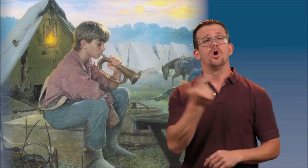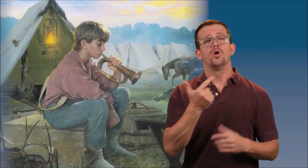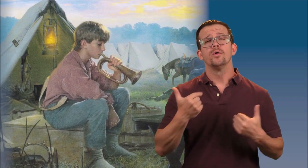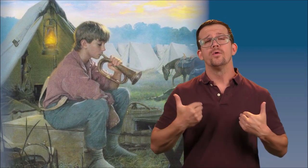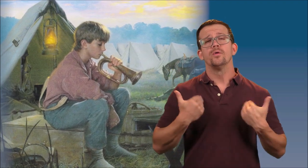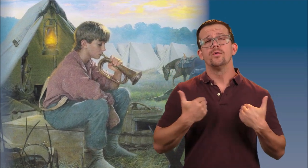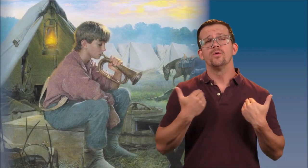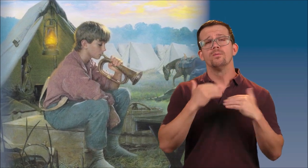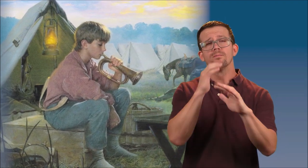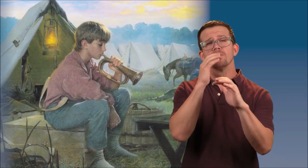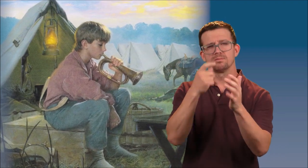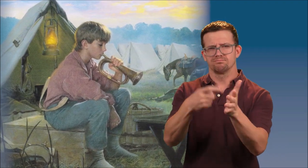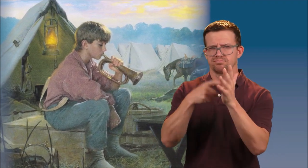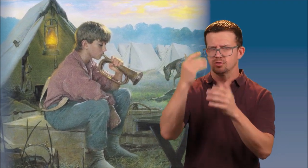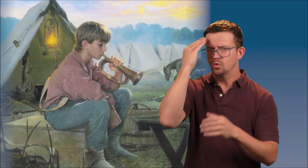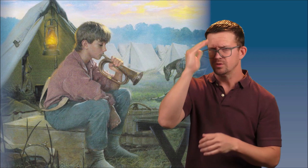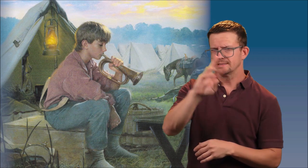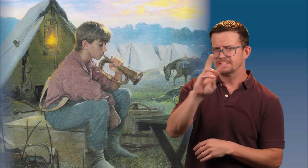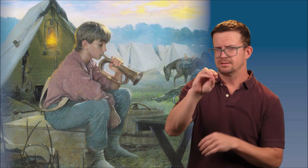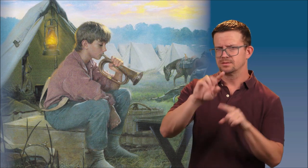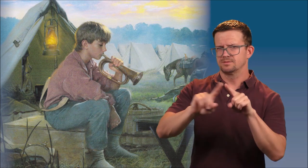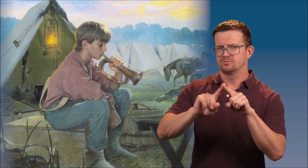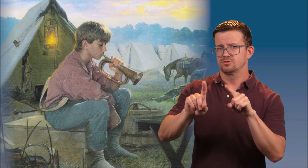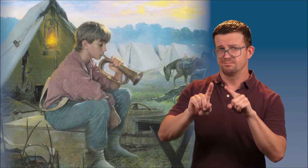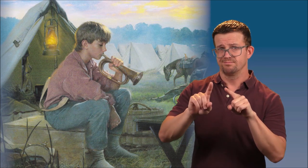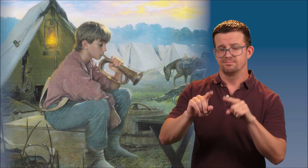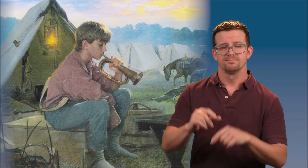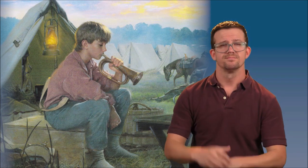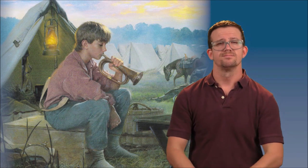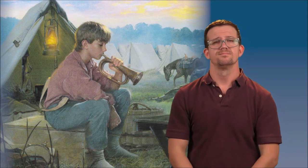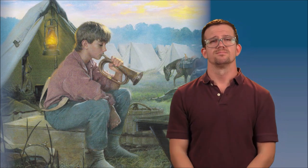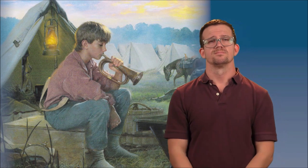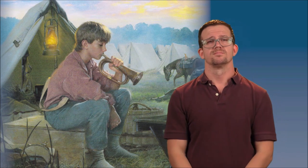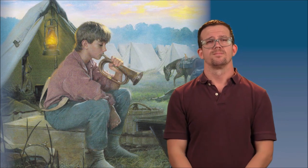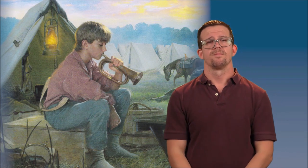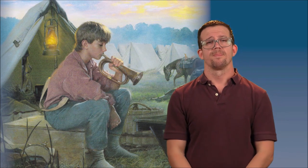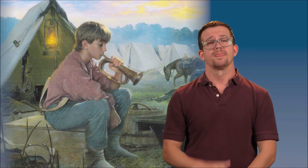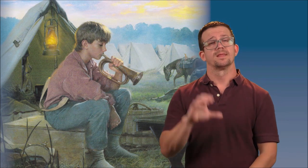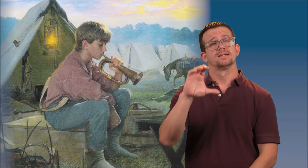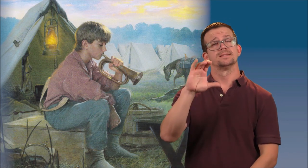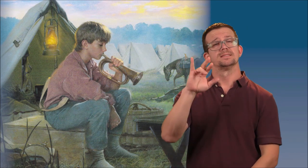There were over 60 different battle calls for young buglers to learn.